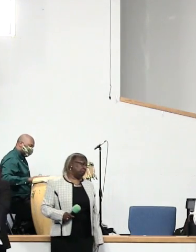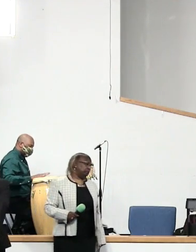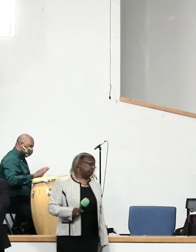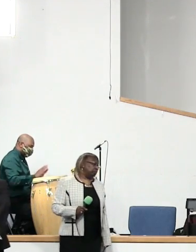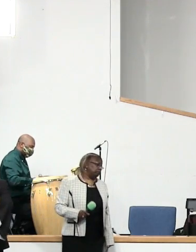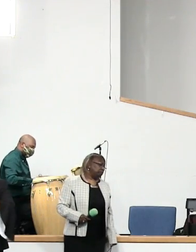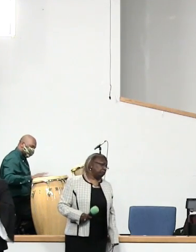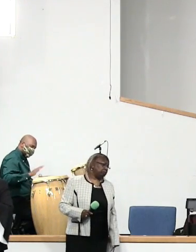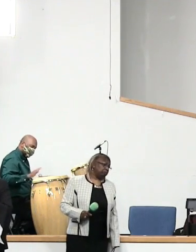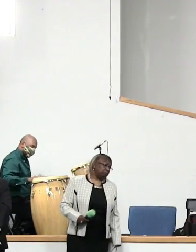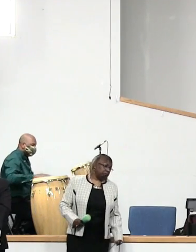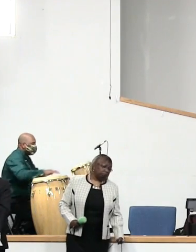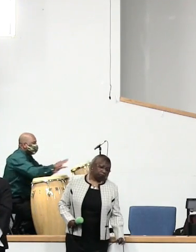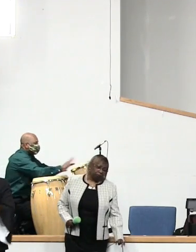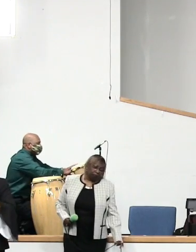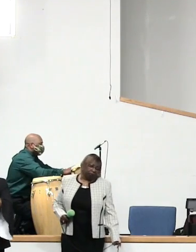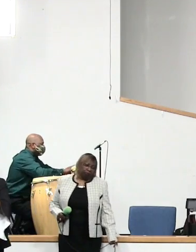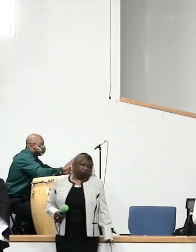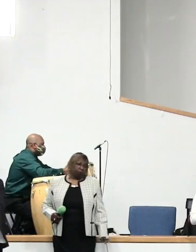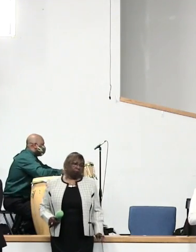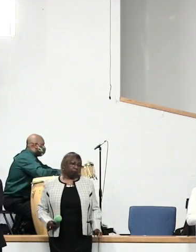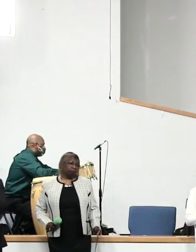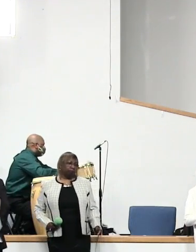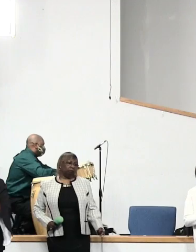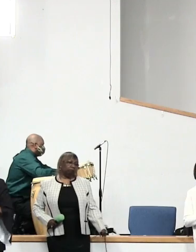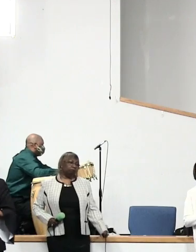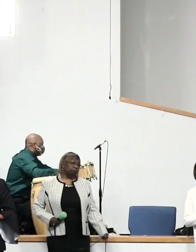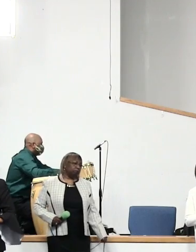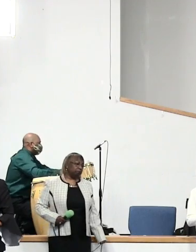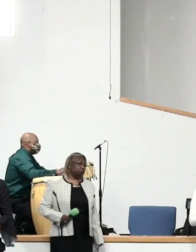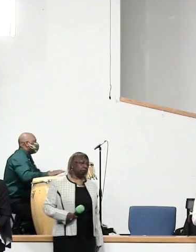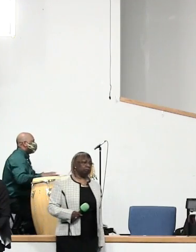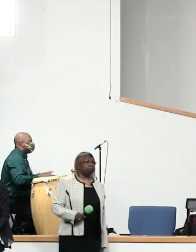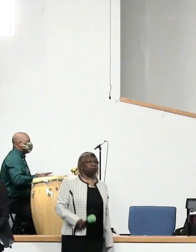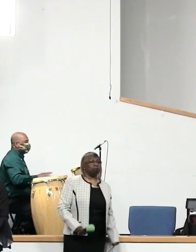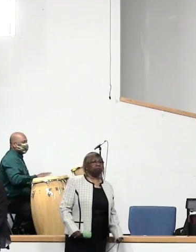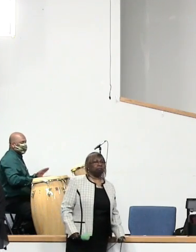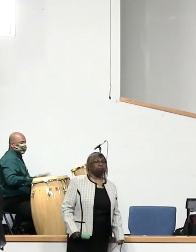and oh, how you walk with me.